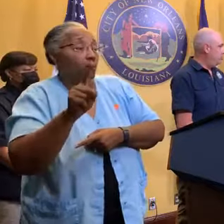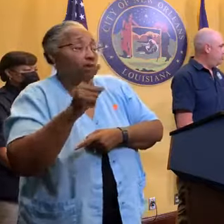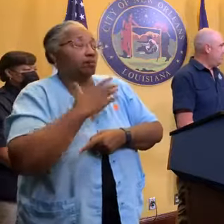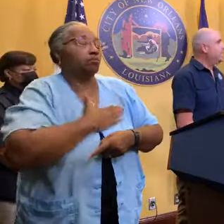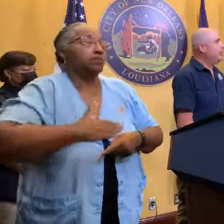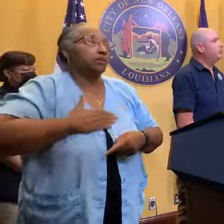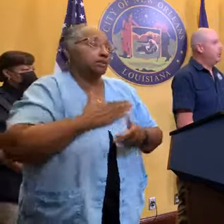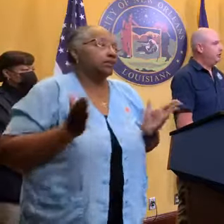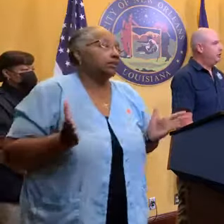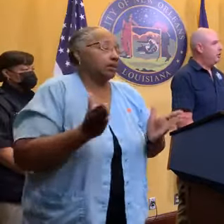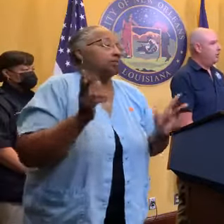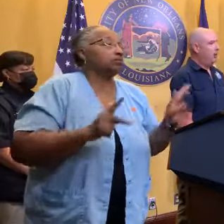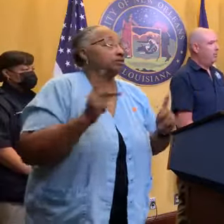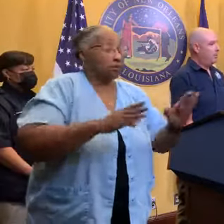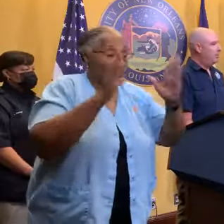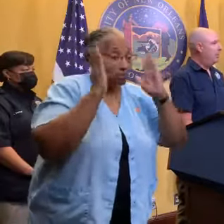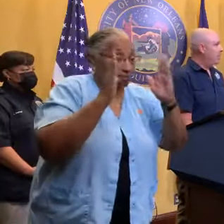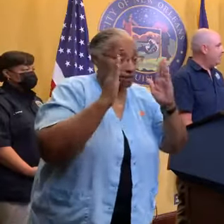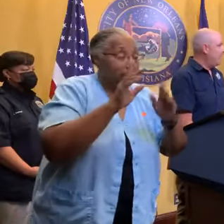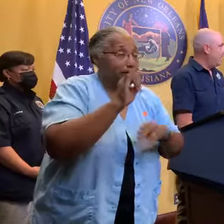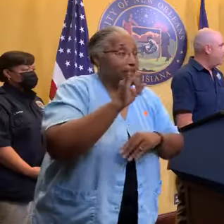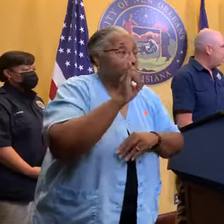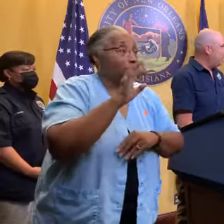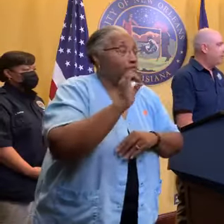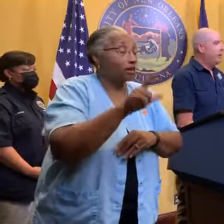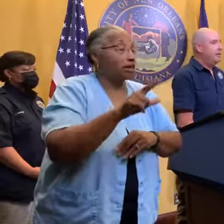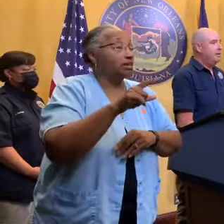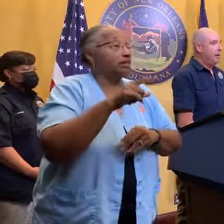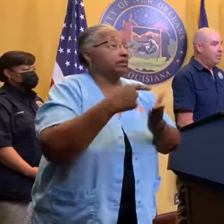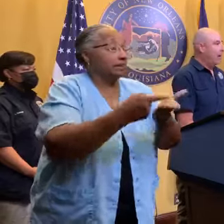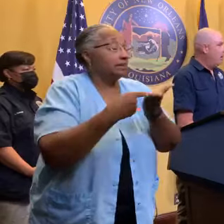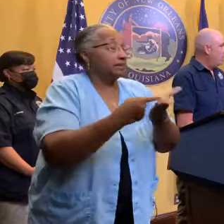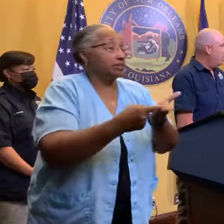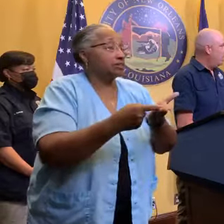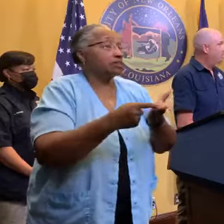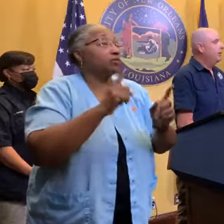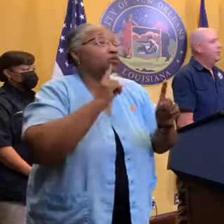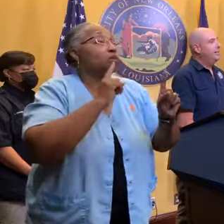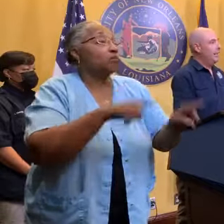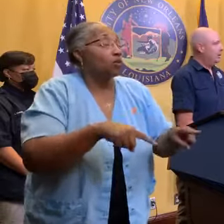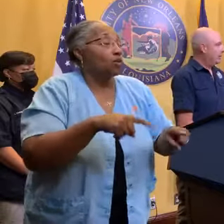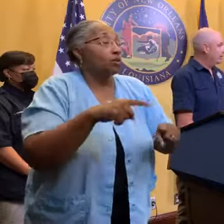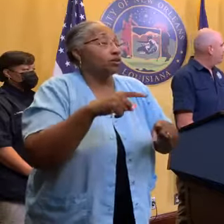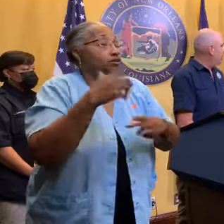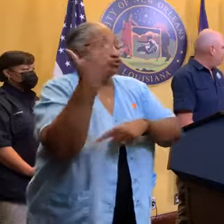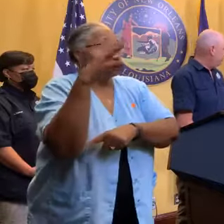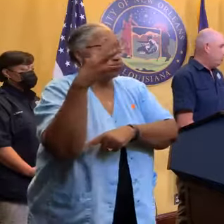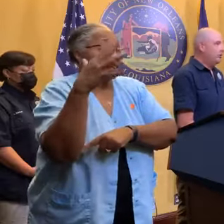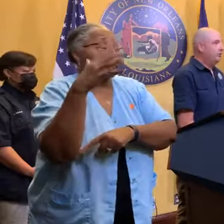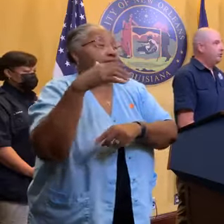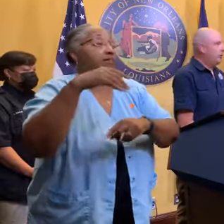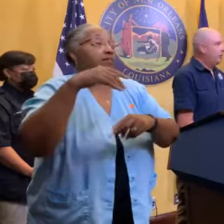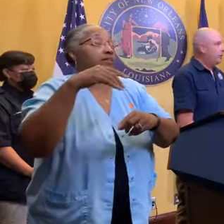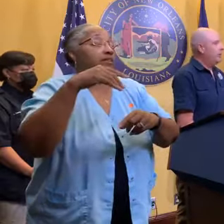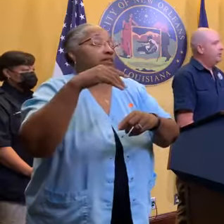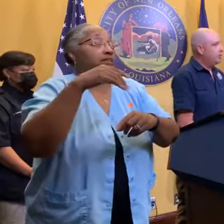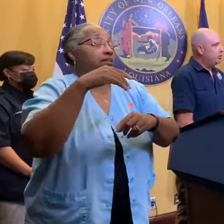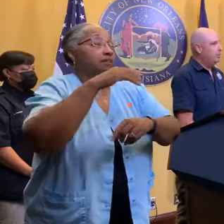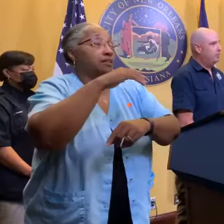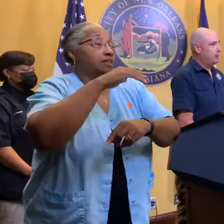to heed his message about reporting down trees, down power lines, down limbs. Sandra's going to talk